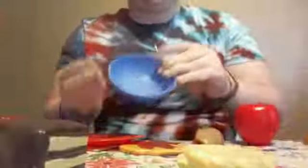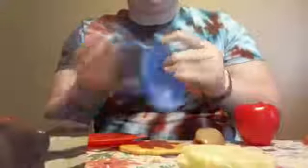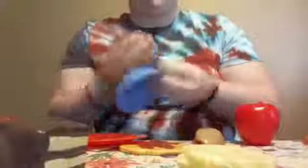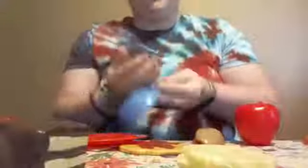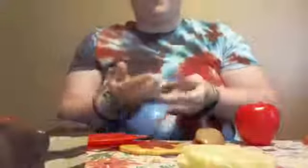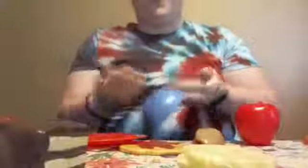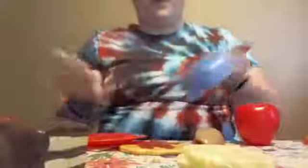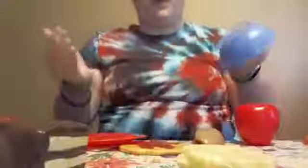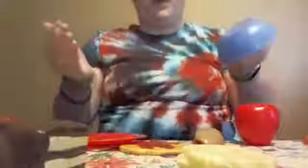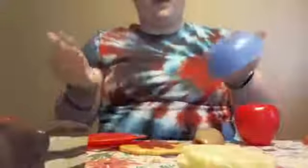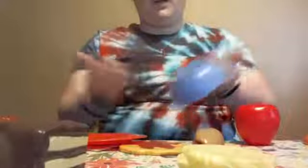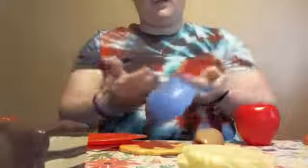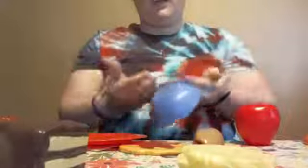and a bowl